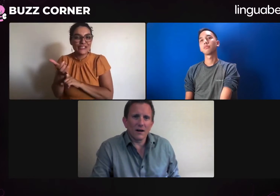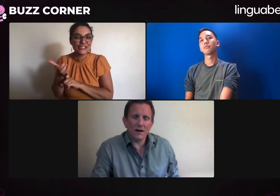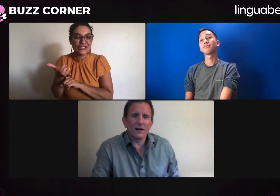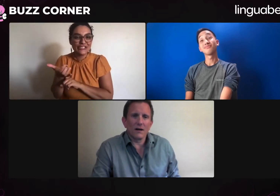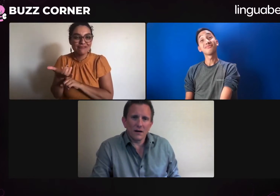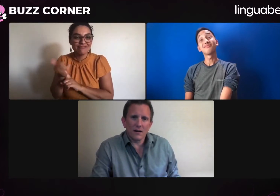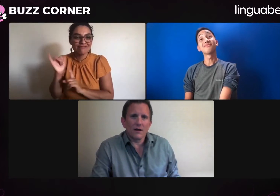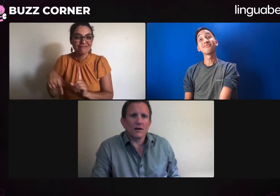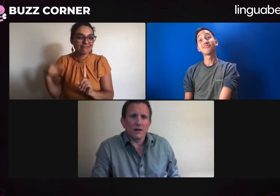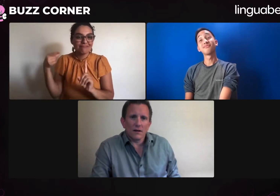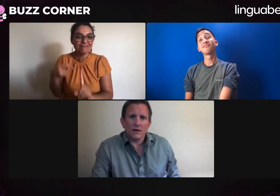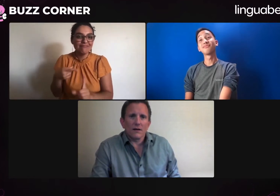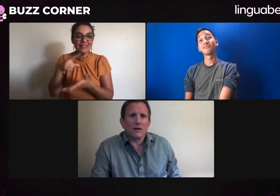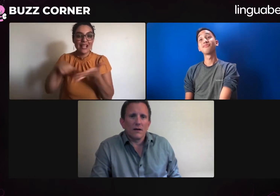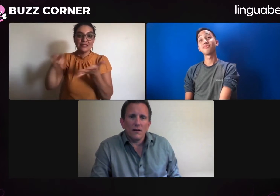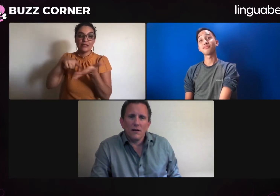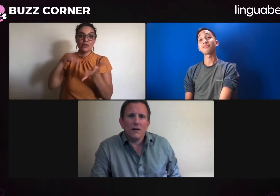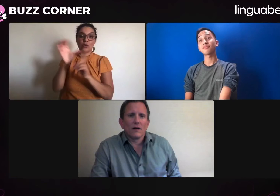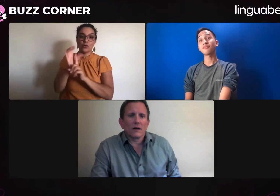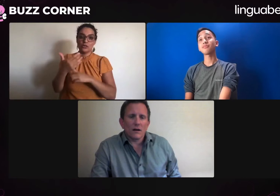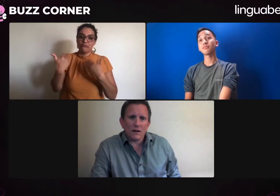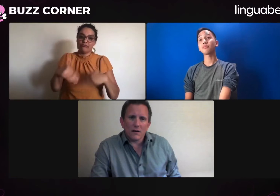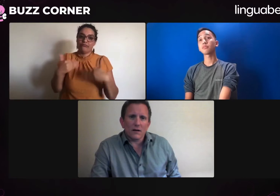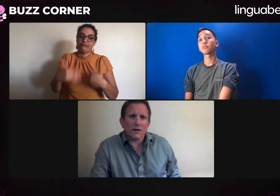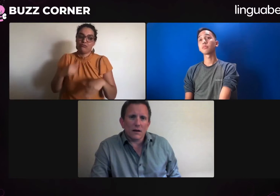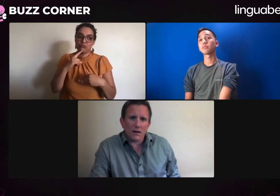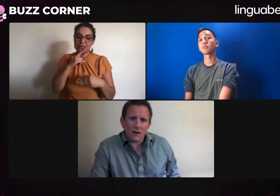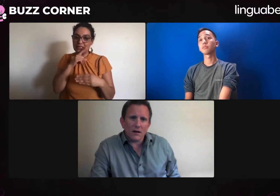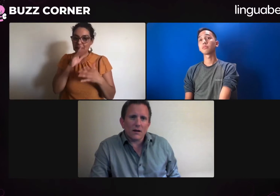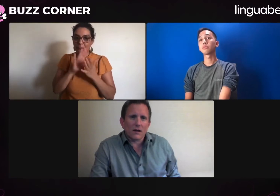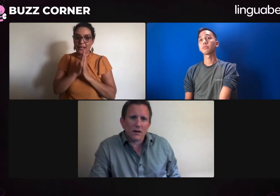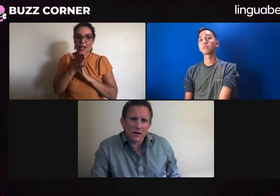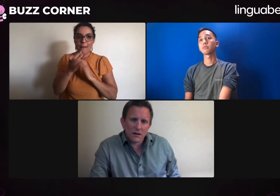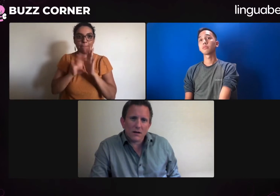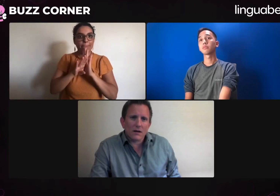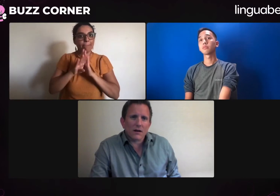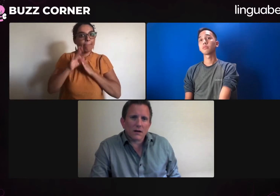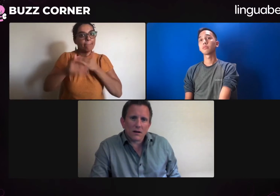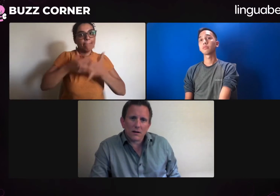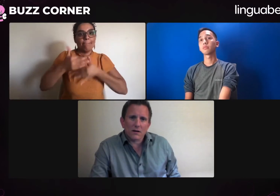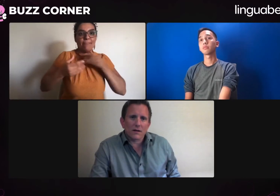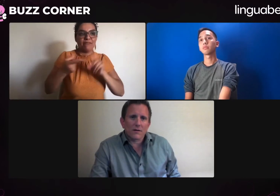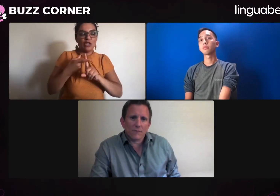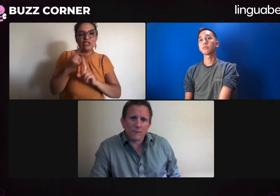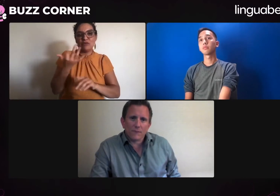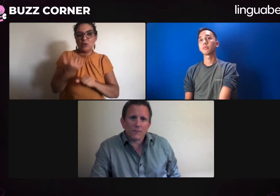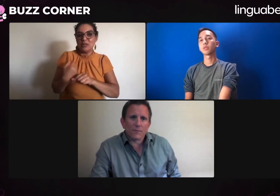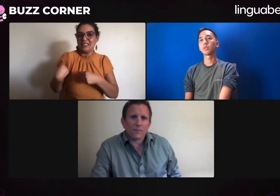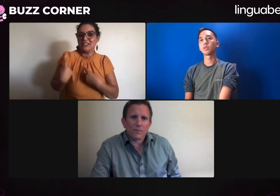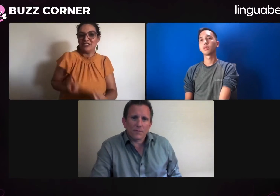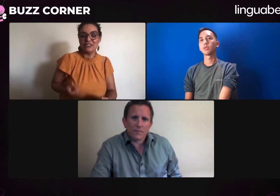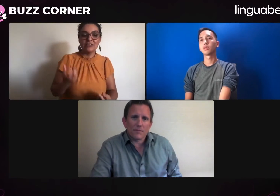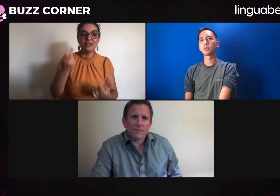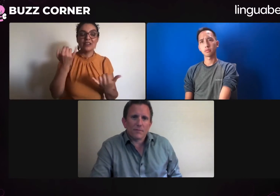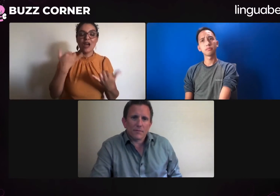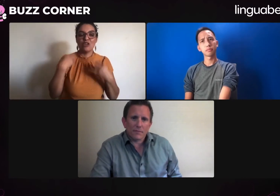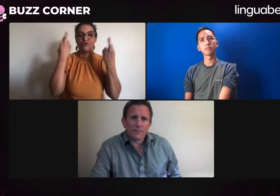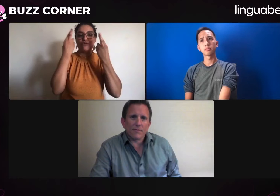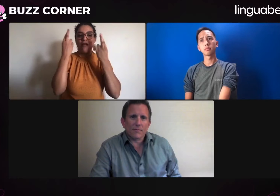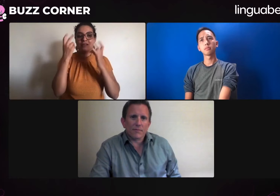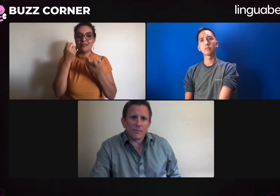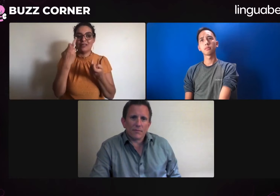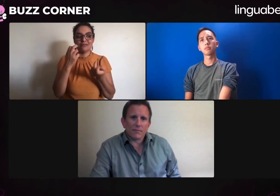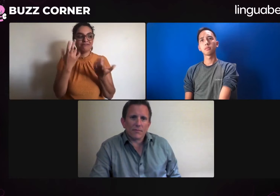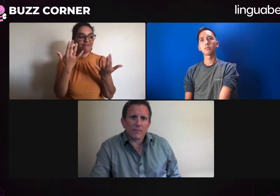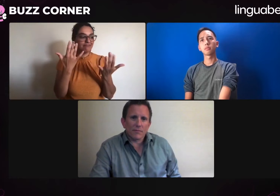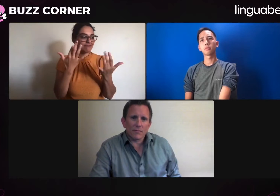to avoid cancel culture, right? That's the point. Cancel culture is becoming such,